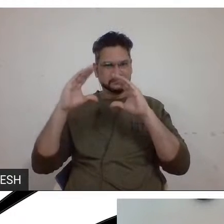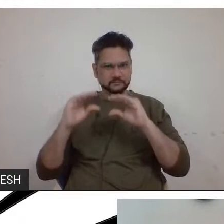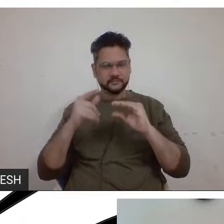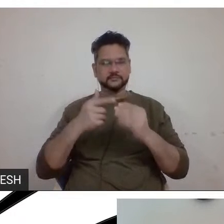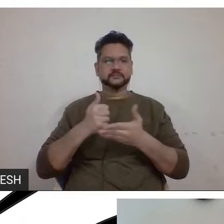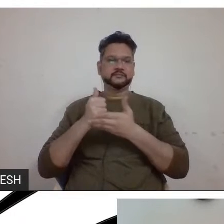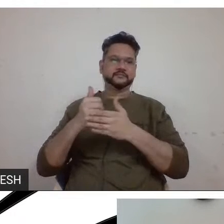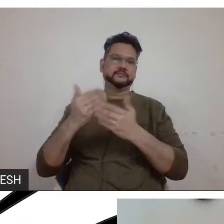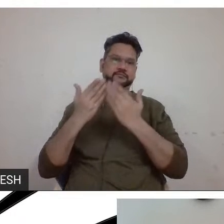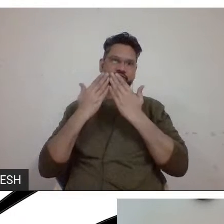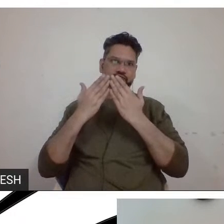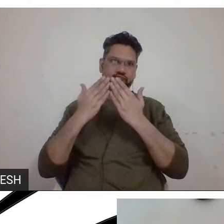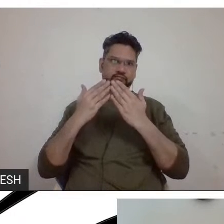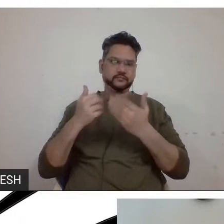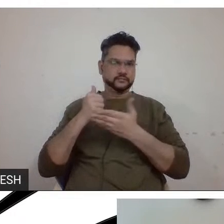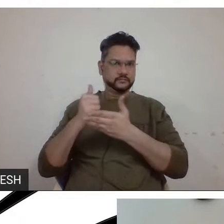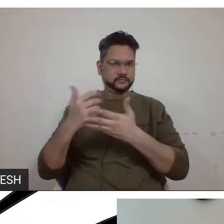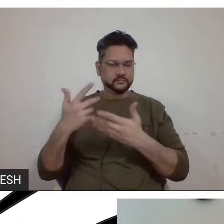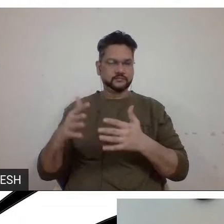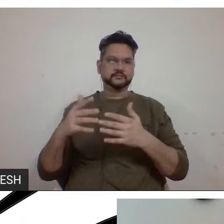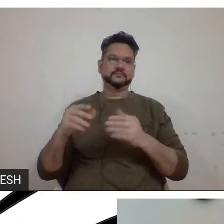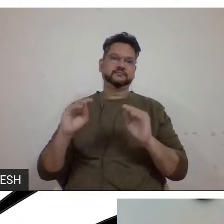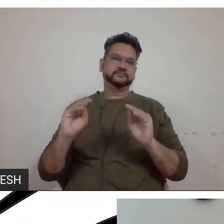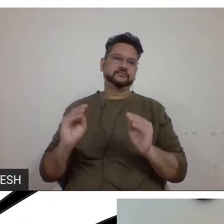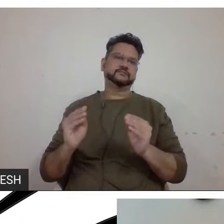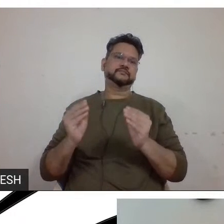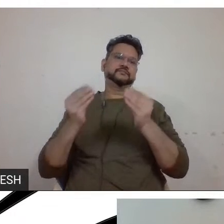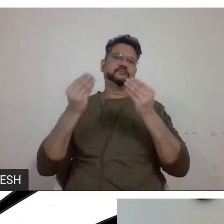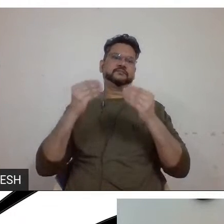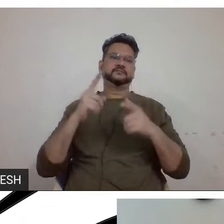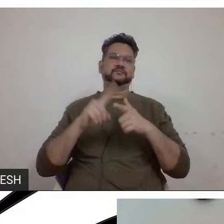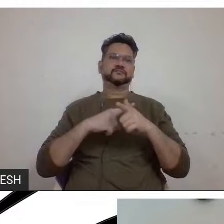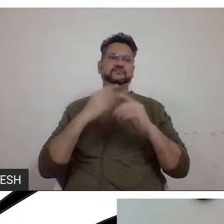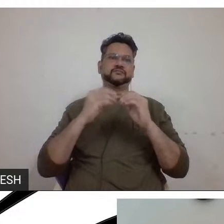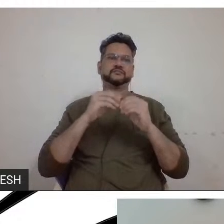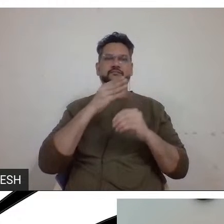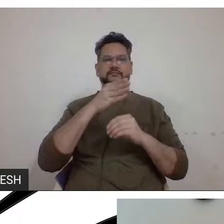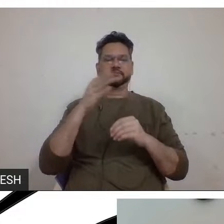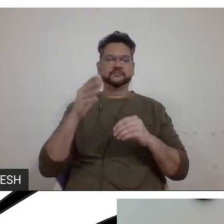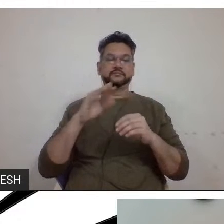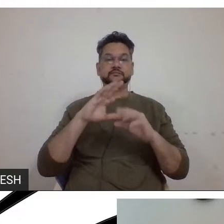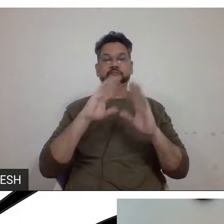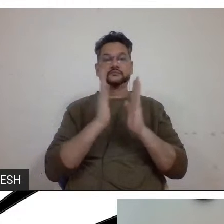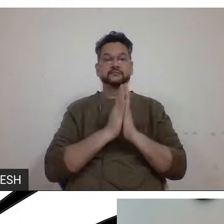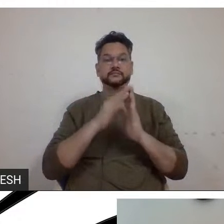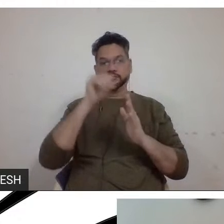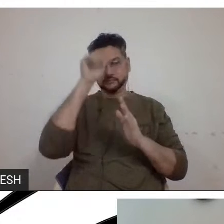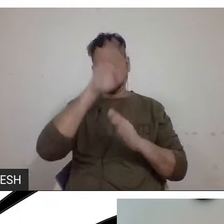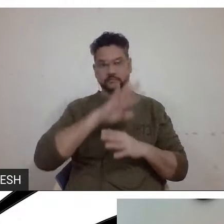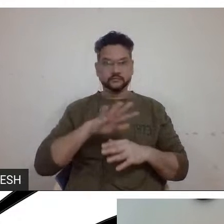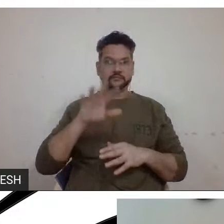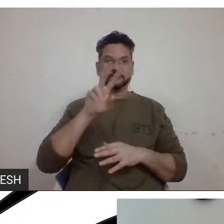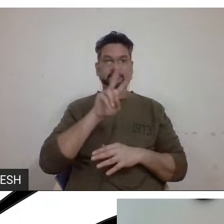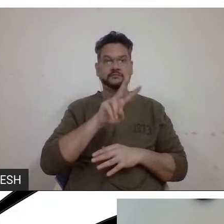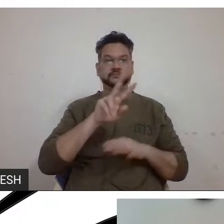with presence in 28 states across India, have trained and